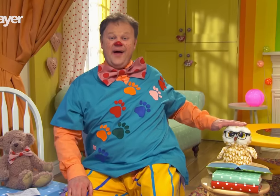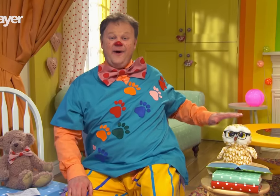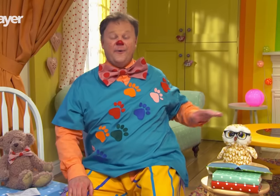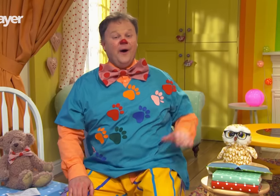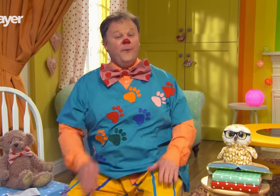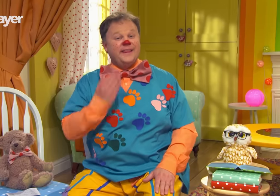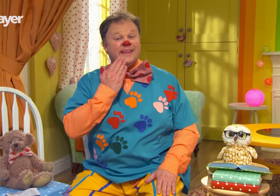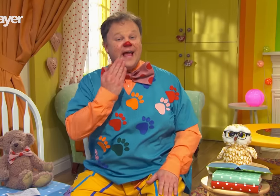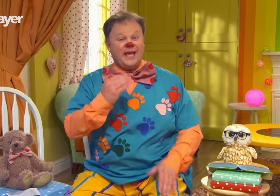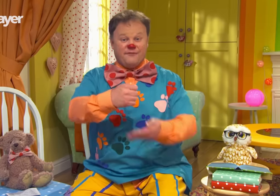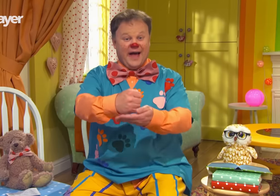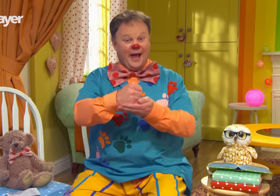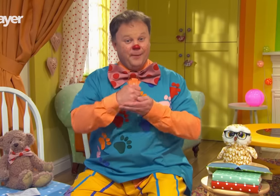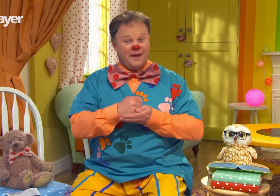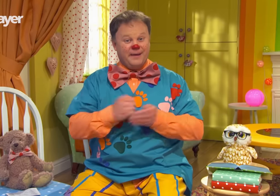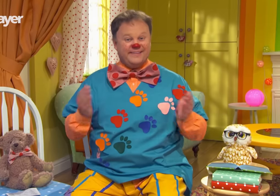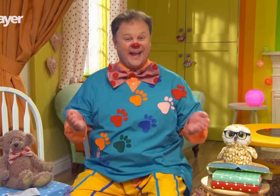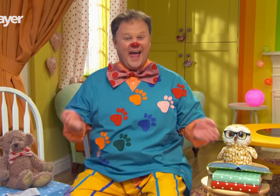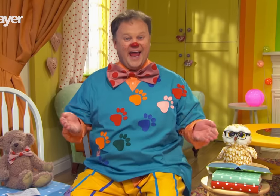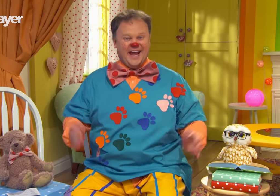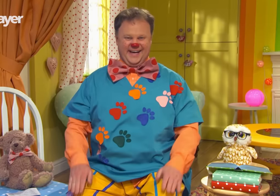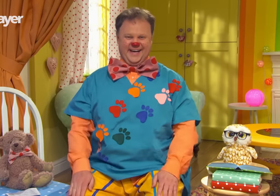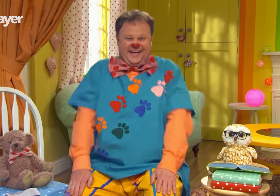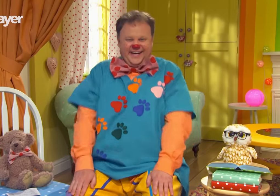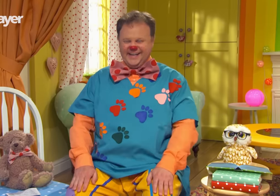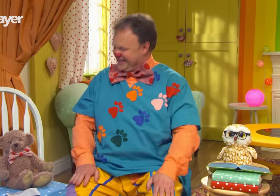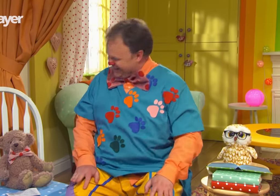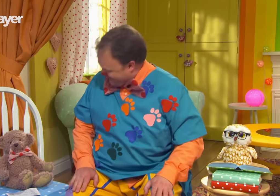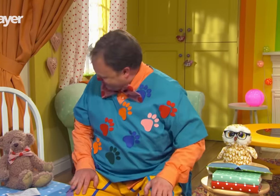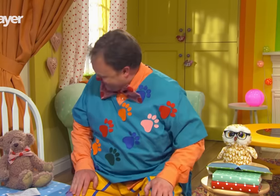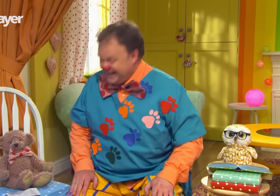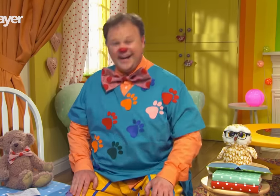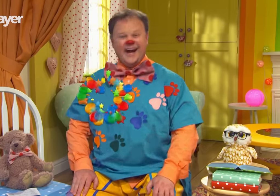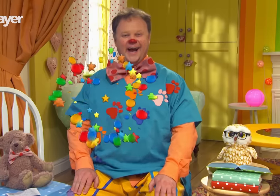know! Oh, and thank you for helping me today. You're welcome, Mr. Tumble.